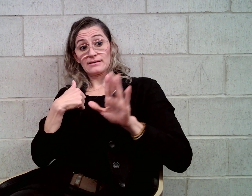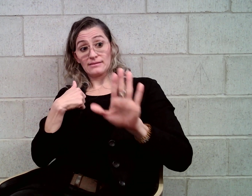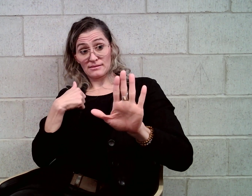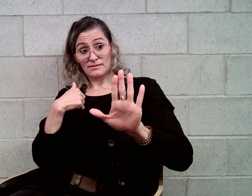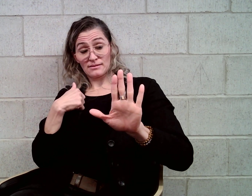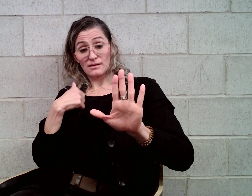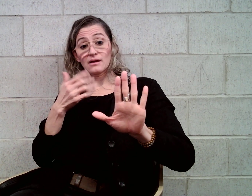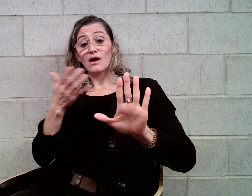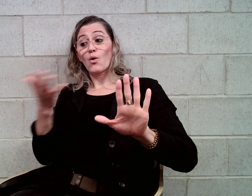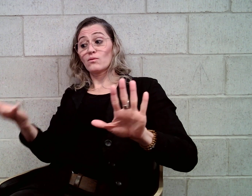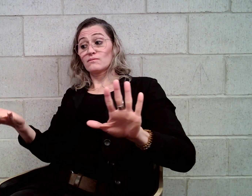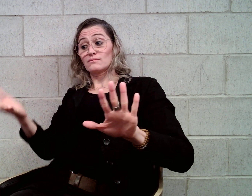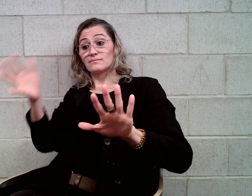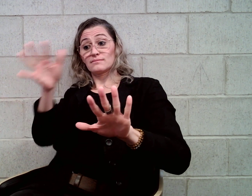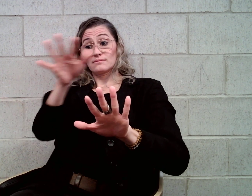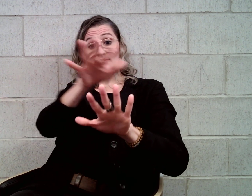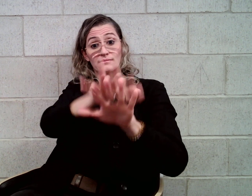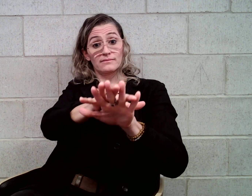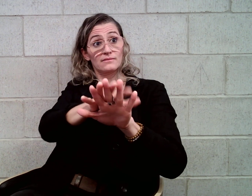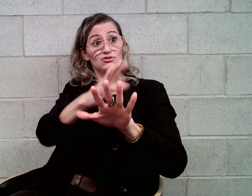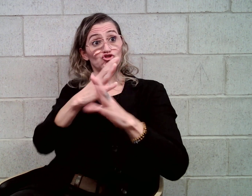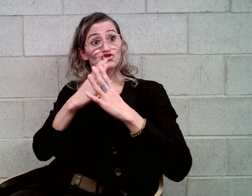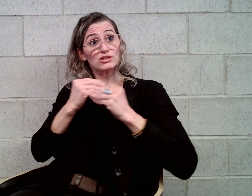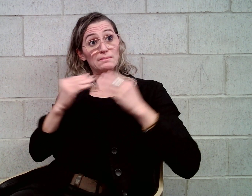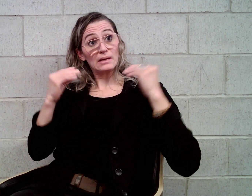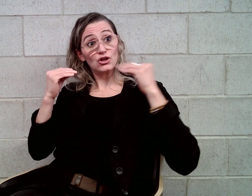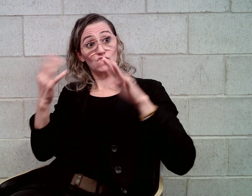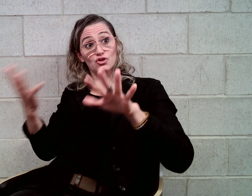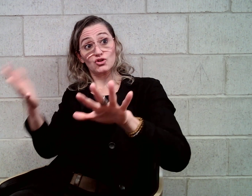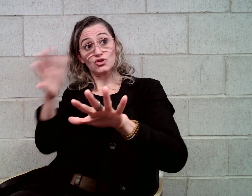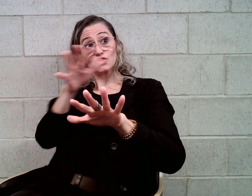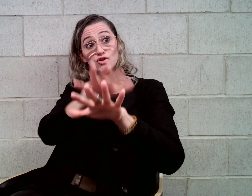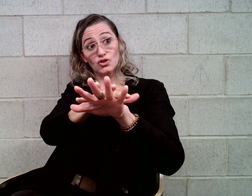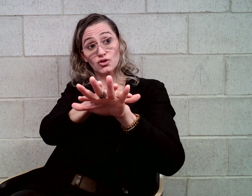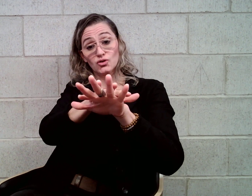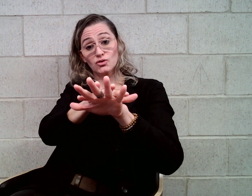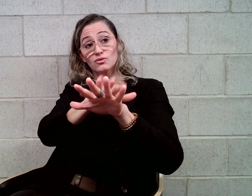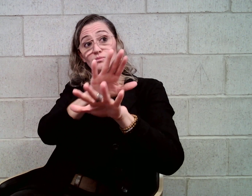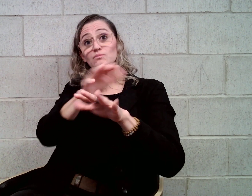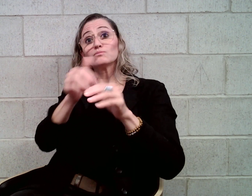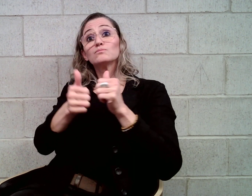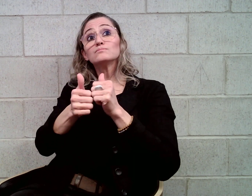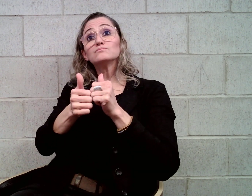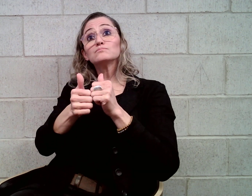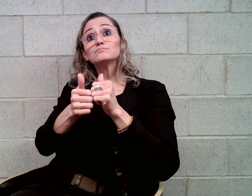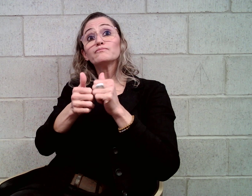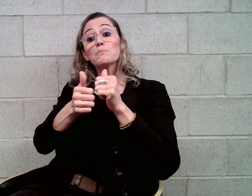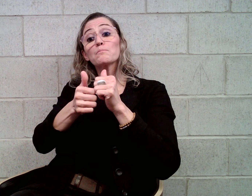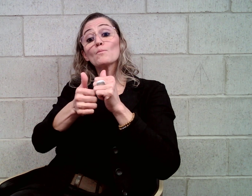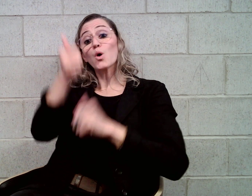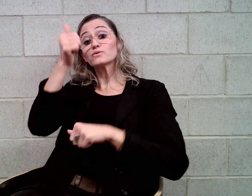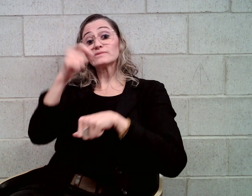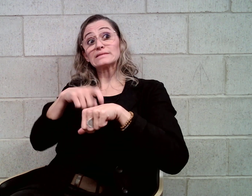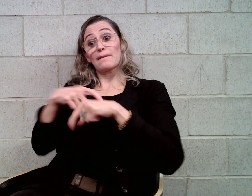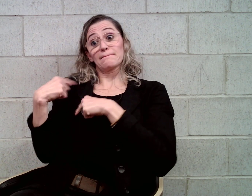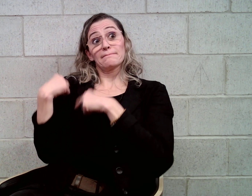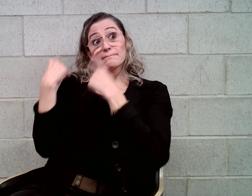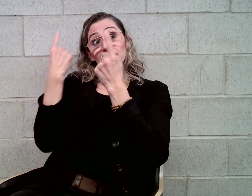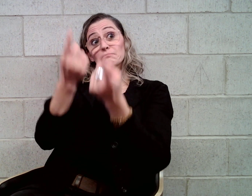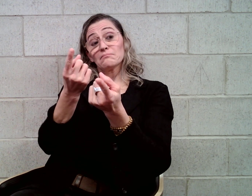So when I look at theatre across Canada and I add Shakespeare to that picture, most of